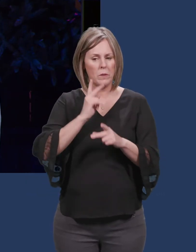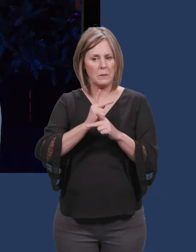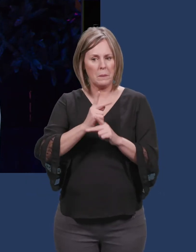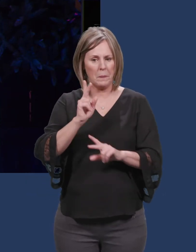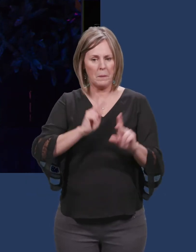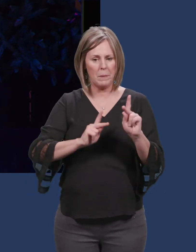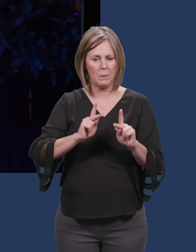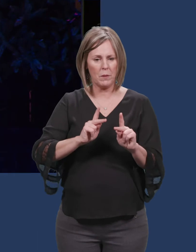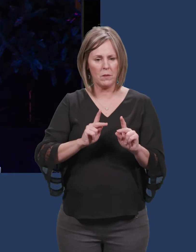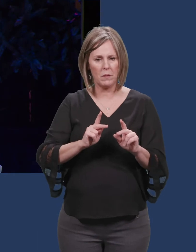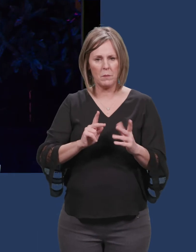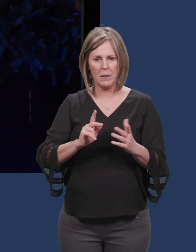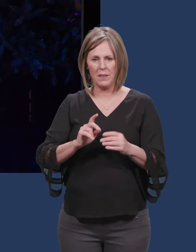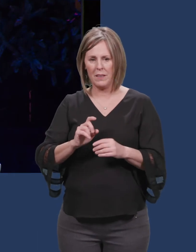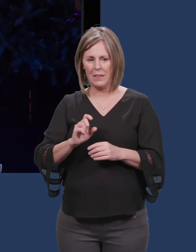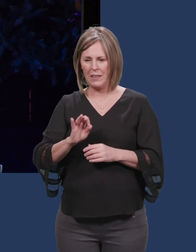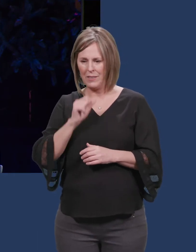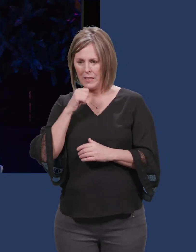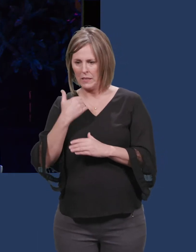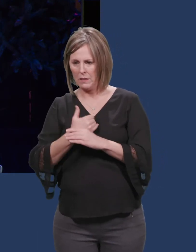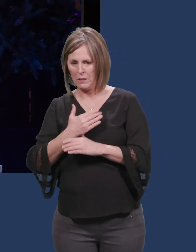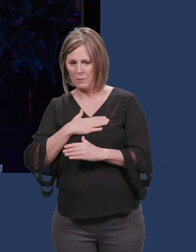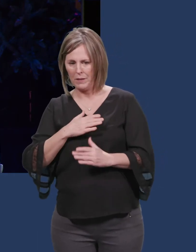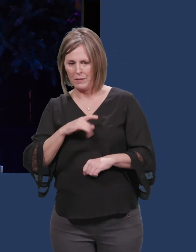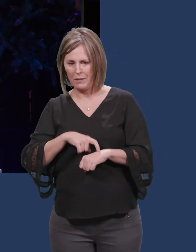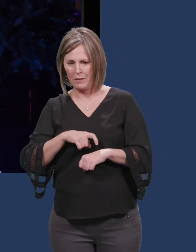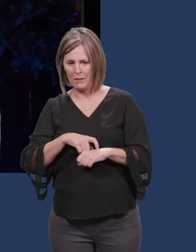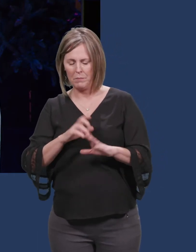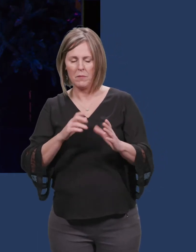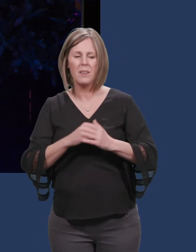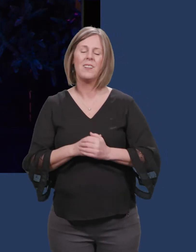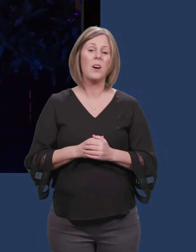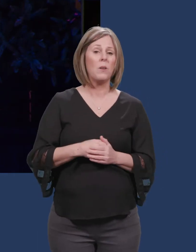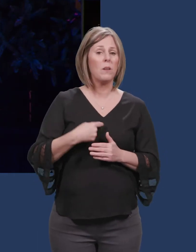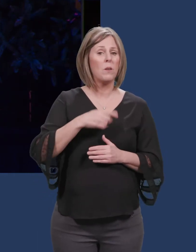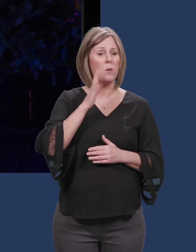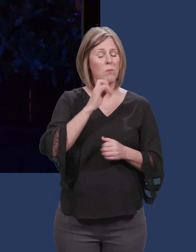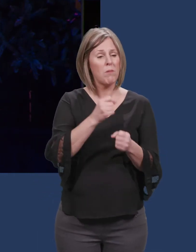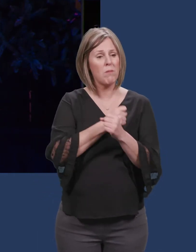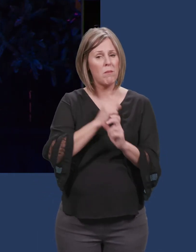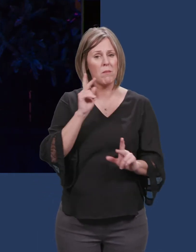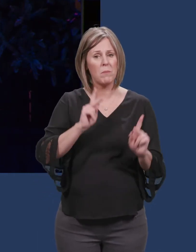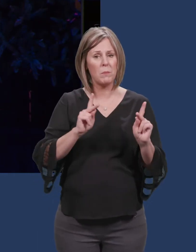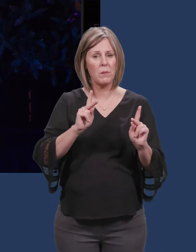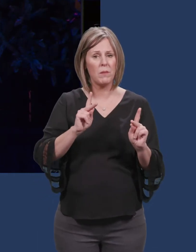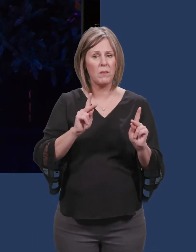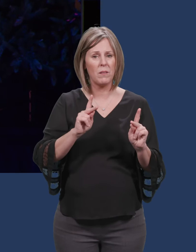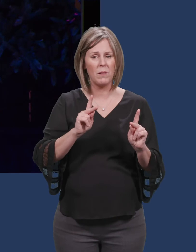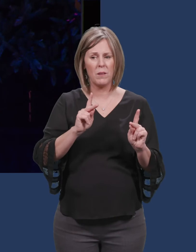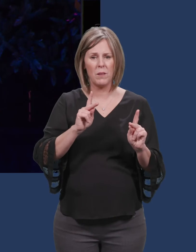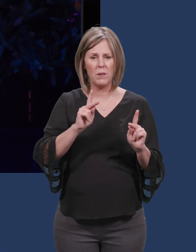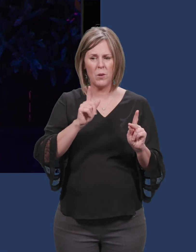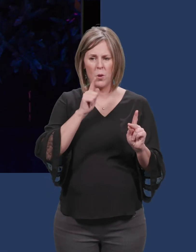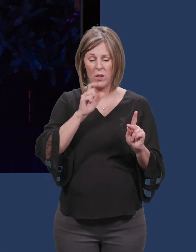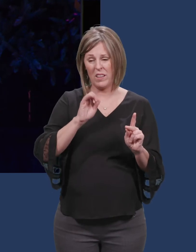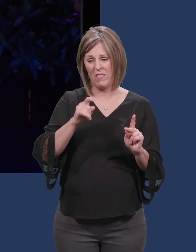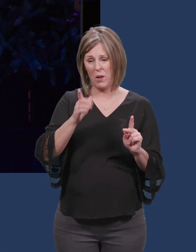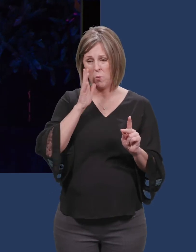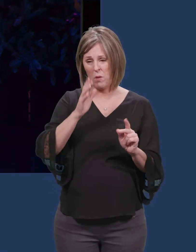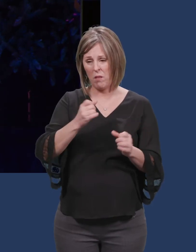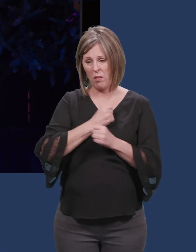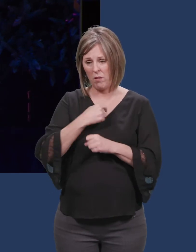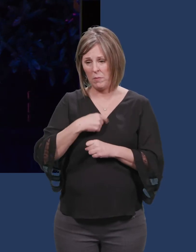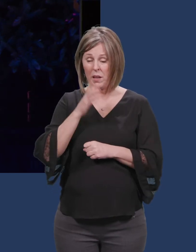people as long as it's not inconvenient. Yeah, we'll love people who reciprocate and love us